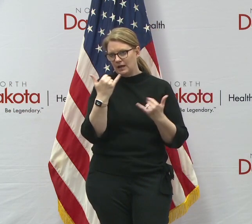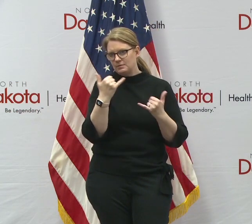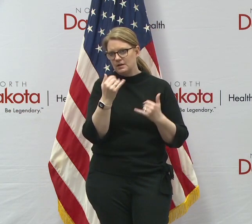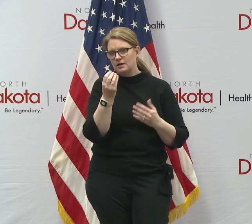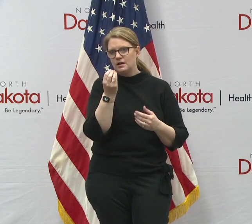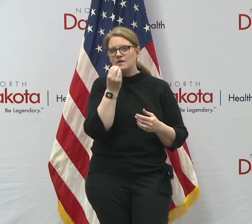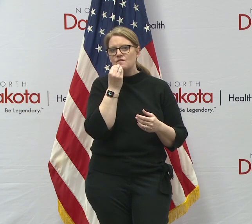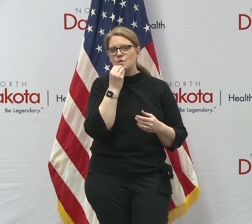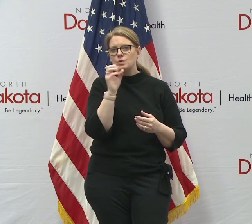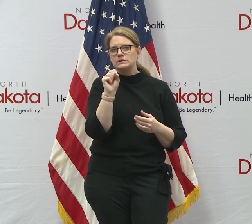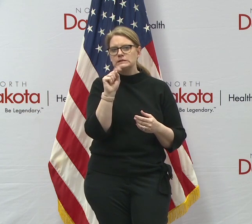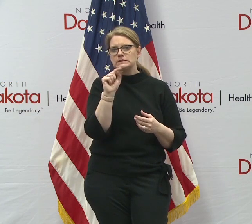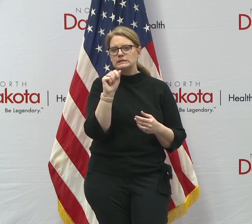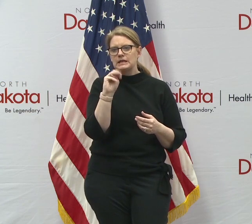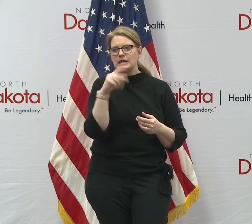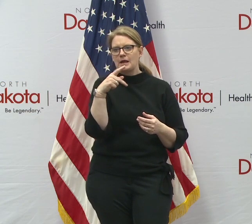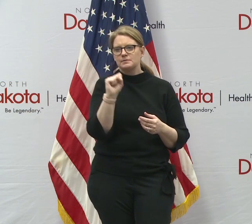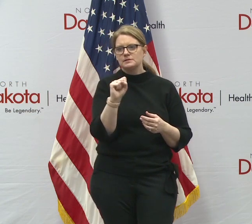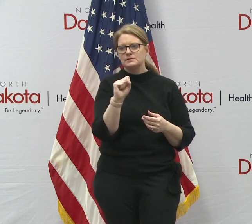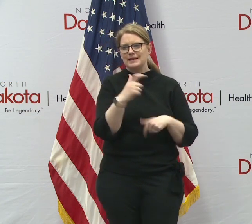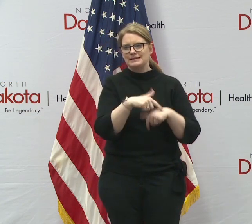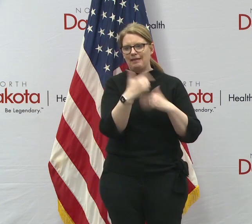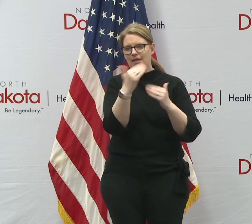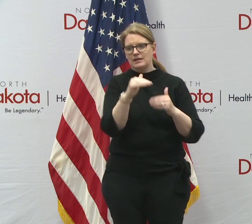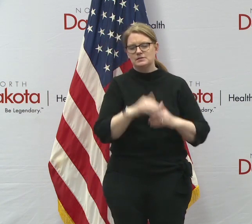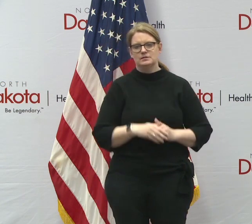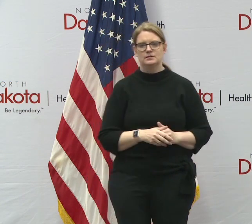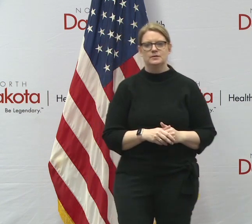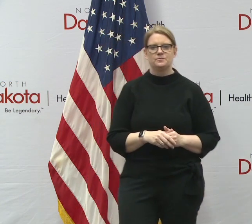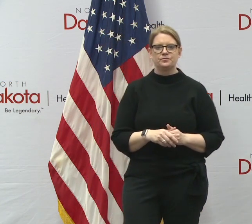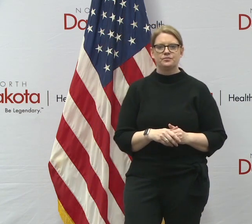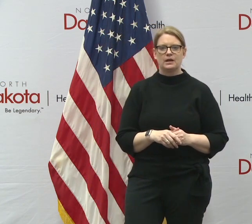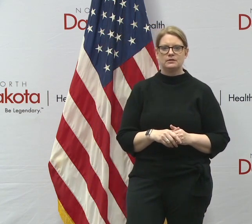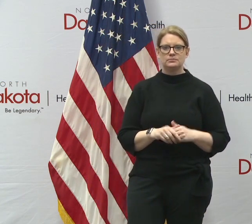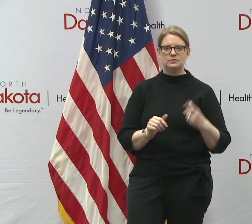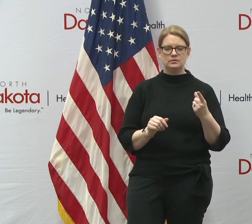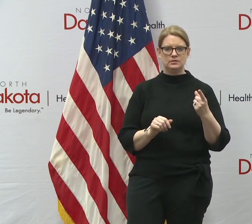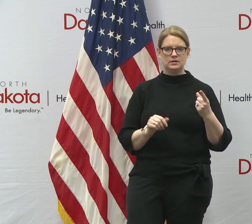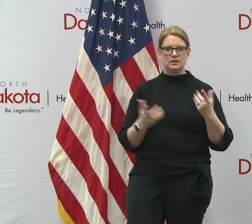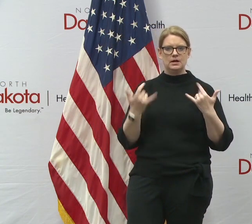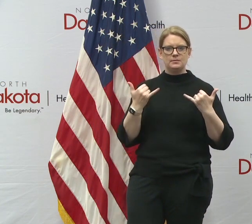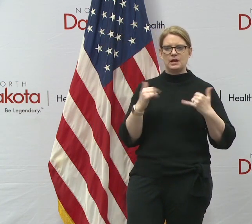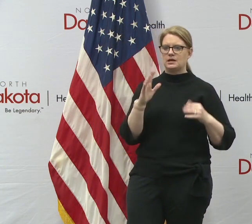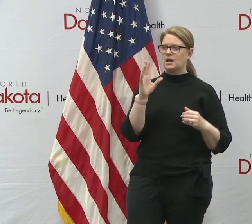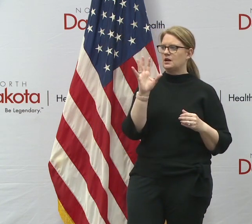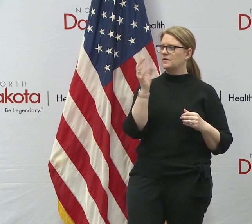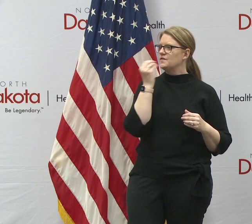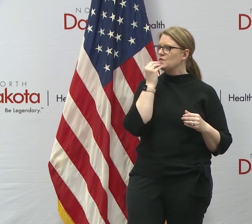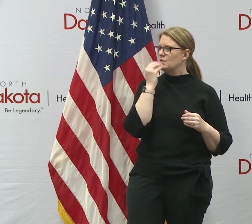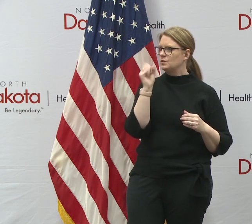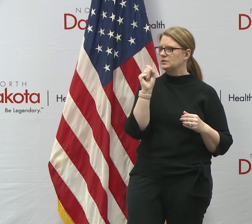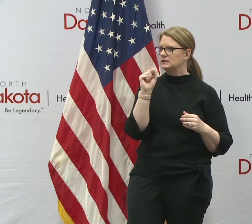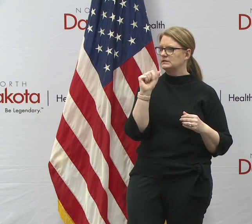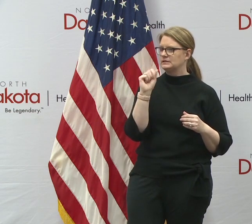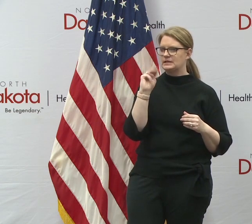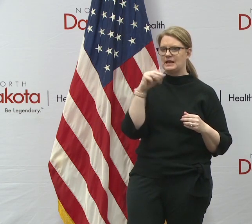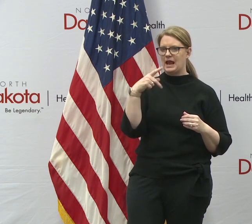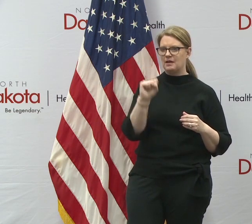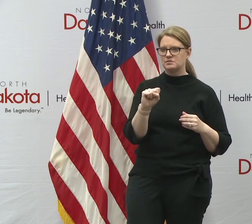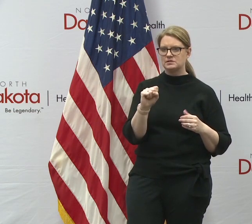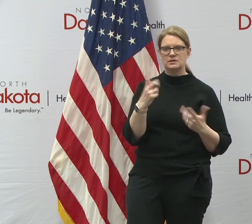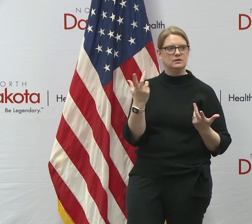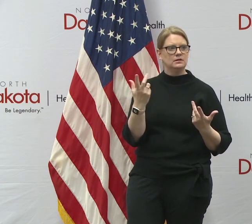food stamps and their deadlines. Questions, update on food stamps. I don't have any